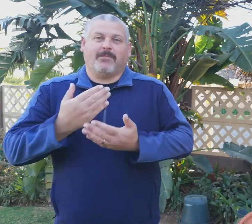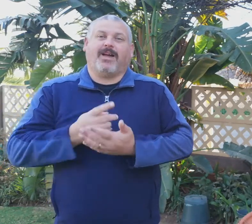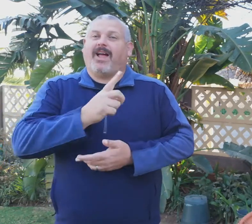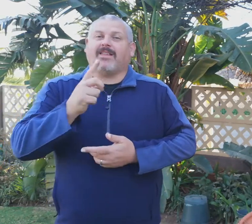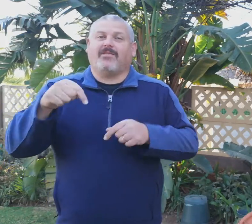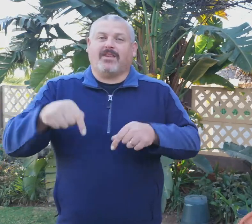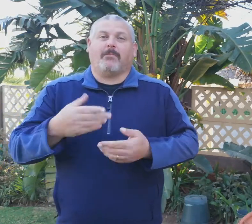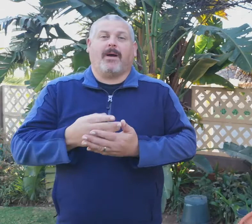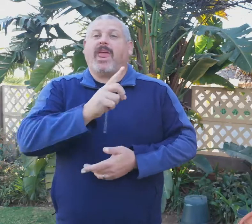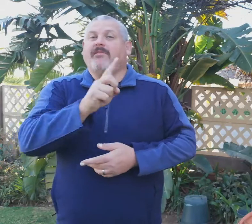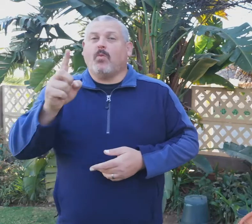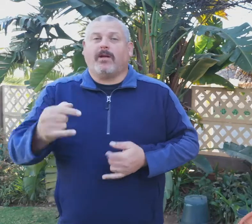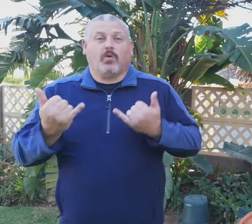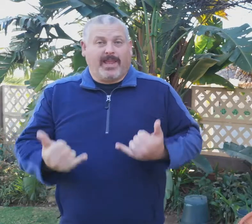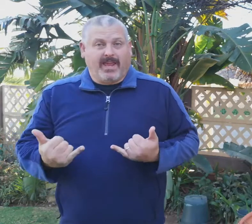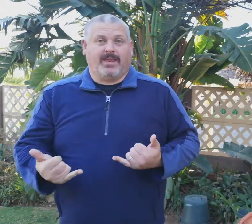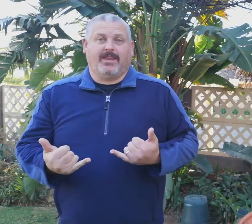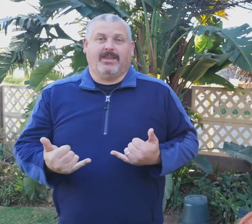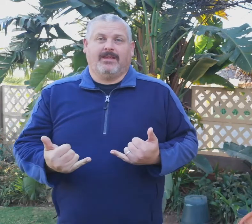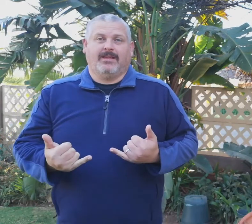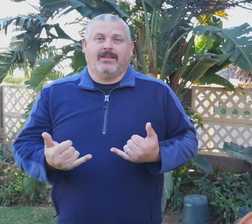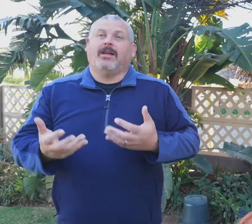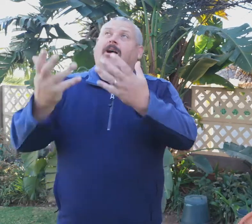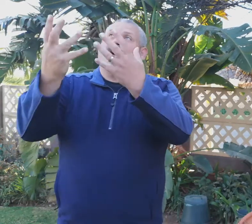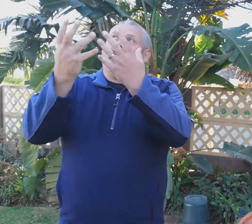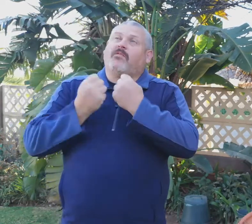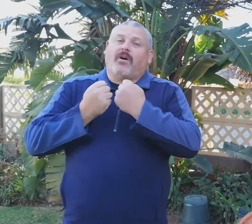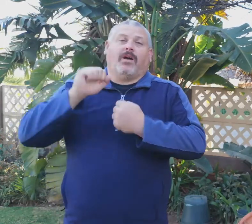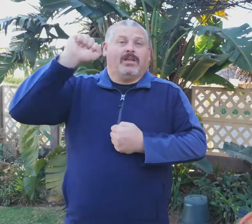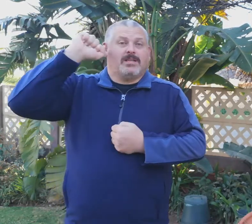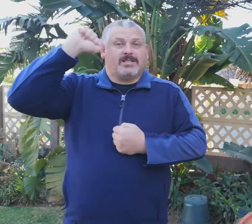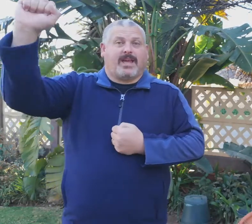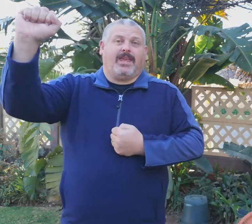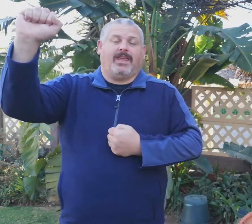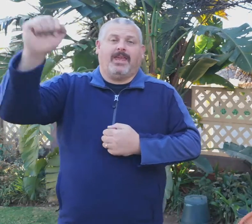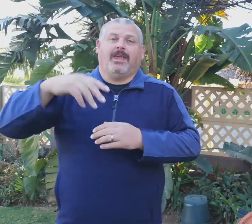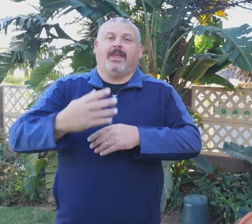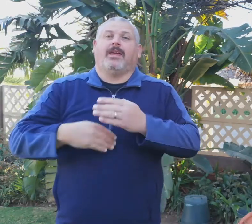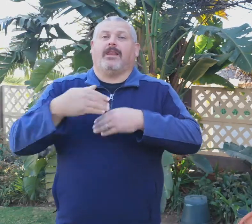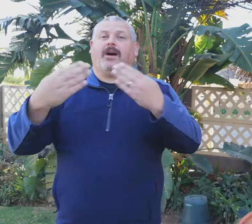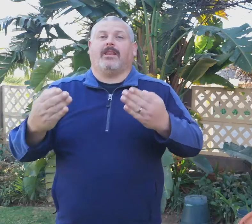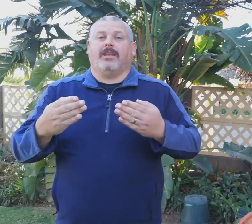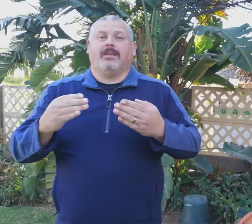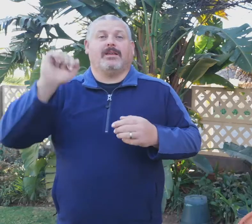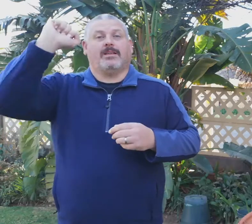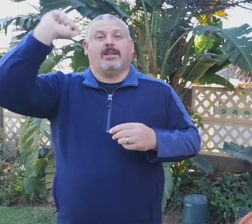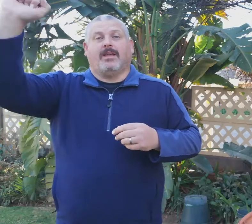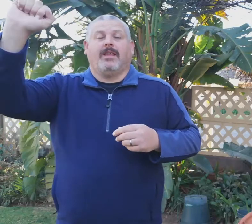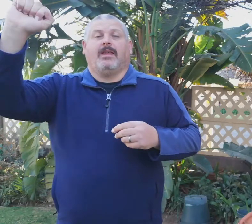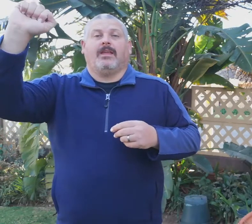Mag elke vandag, my everyone today, ontvang sy genade.